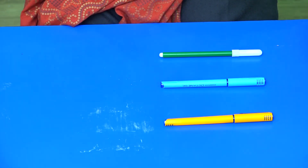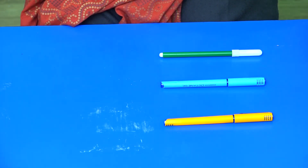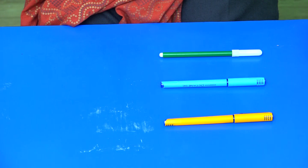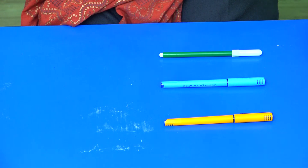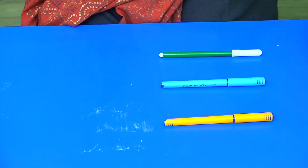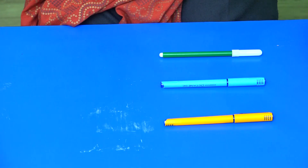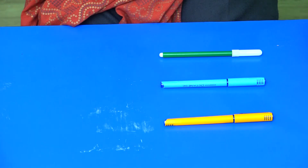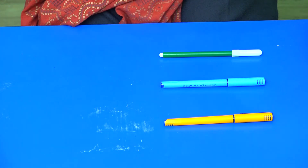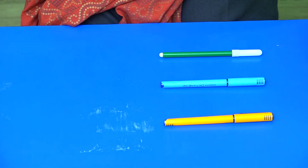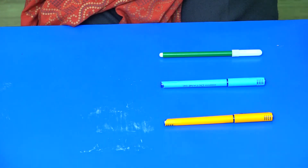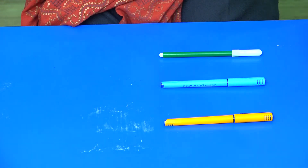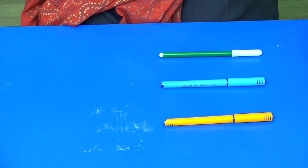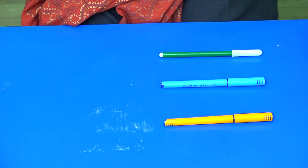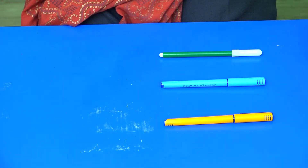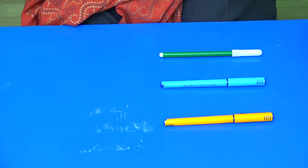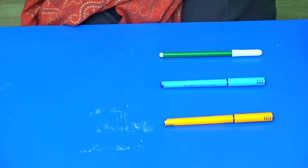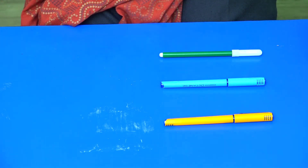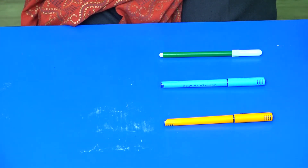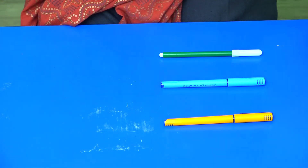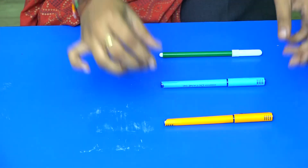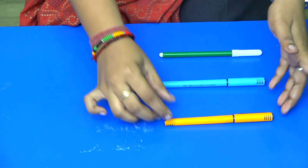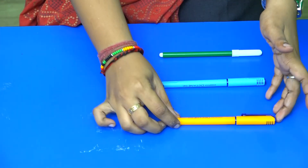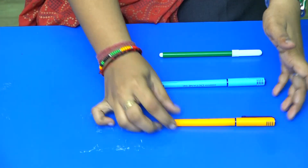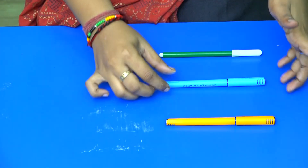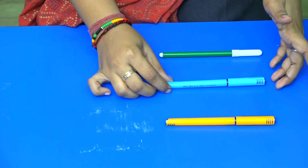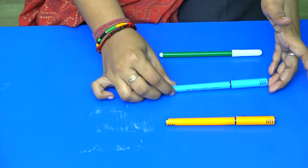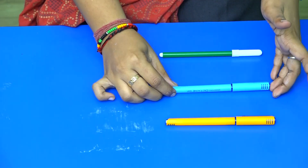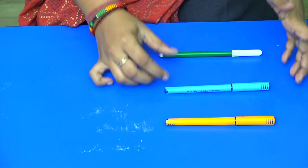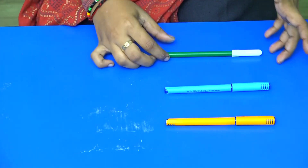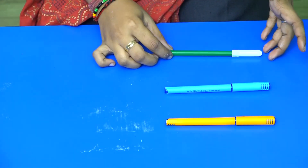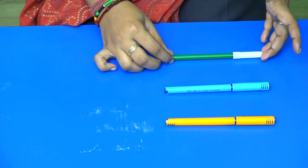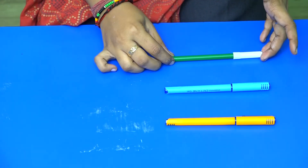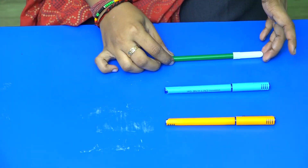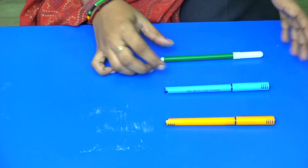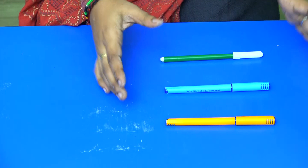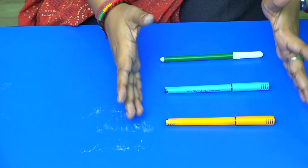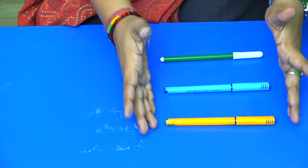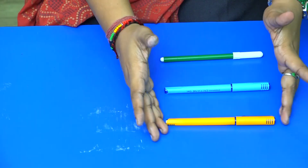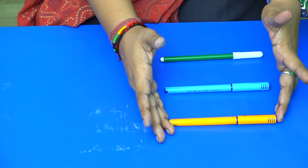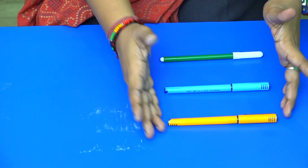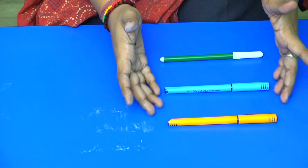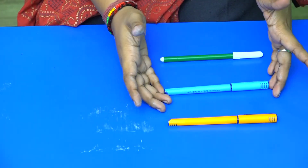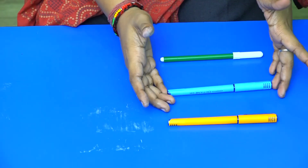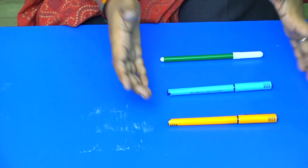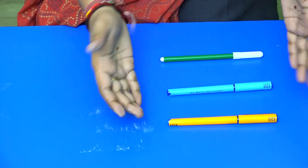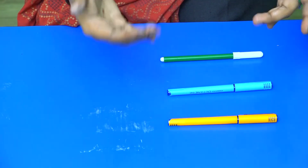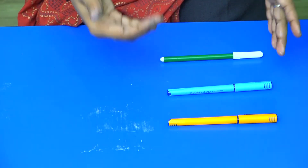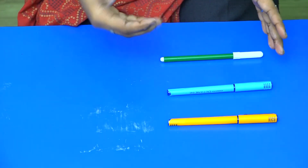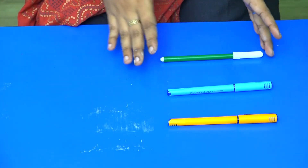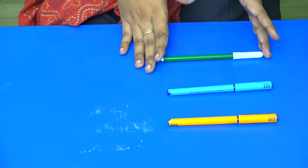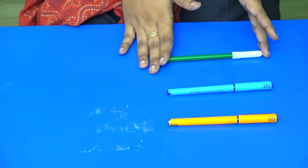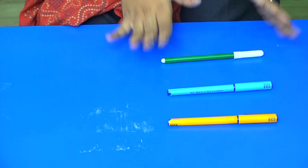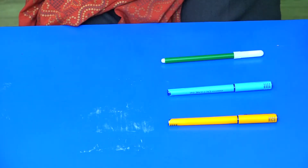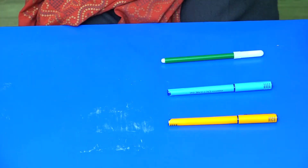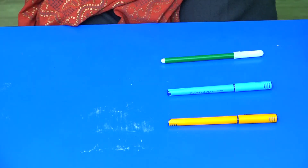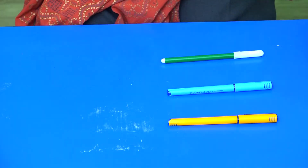I have taken some materials which can be easily available in the classroom, like orange pen, blue pen and the green pen to denote the orange, blue